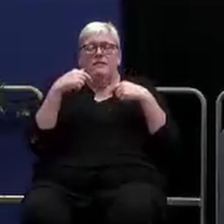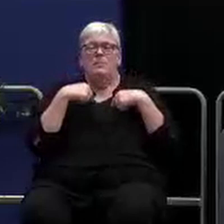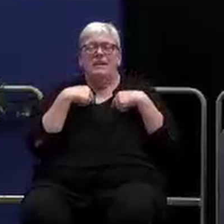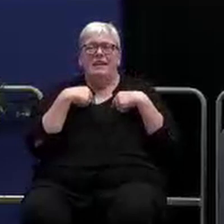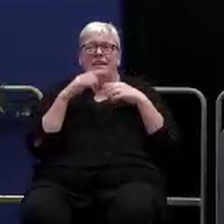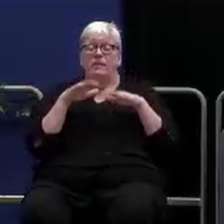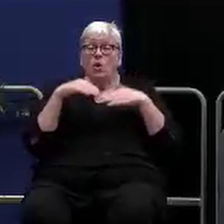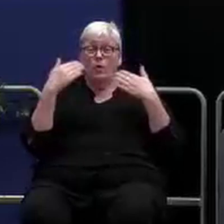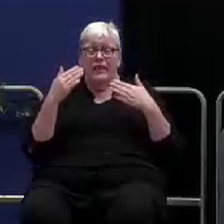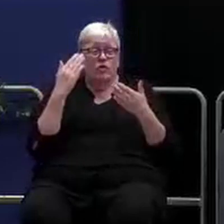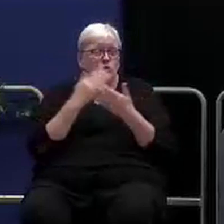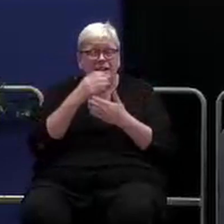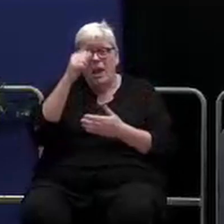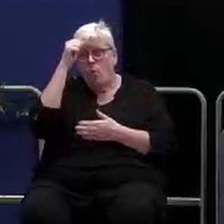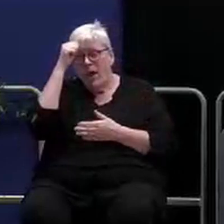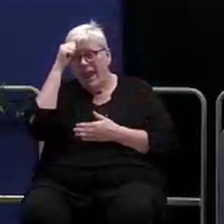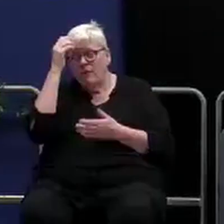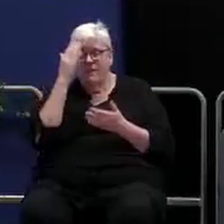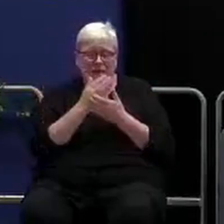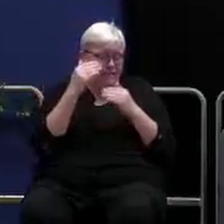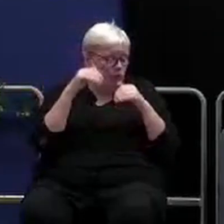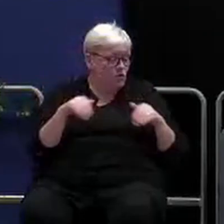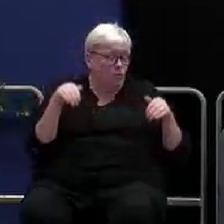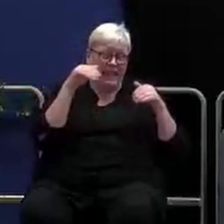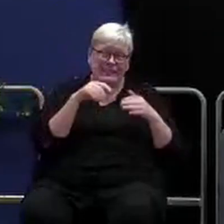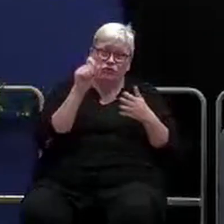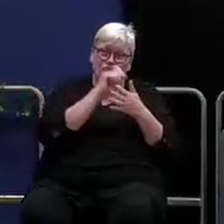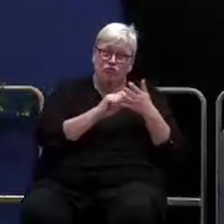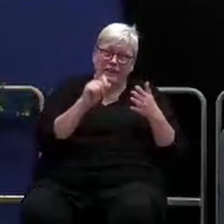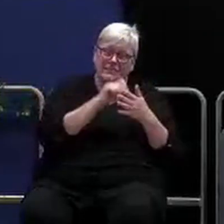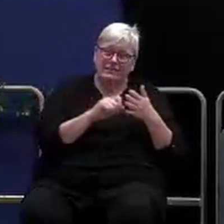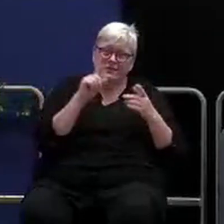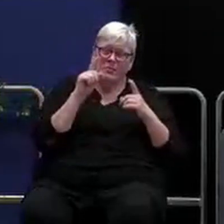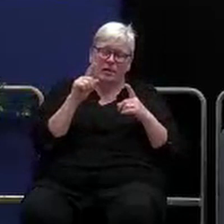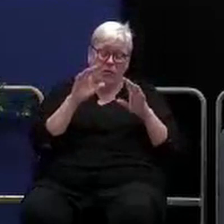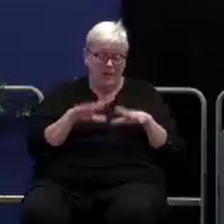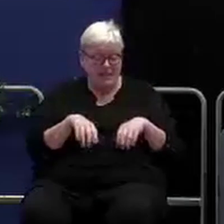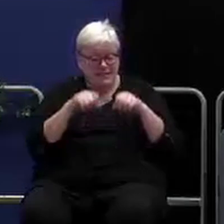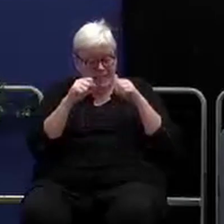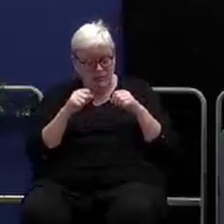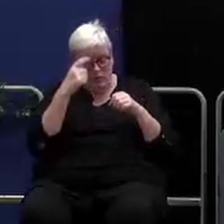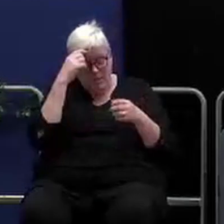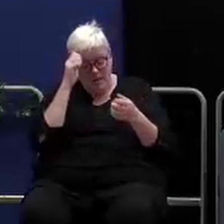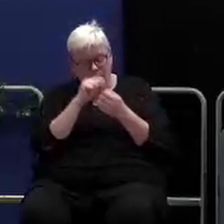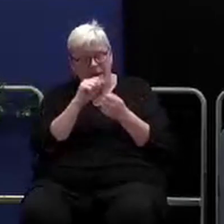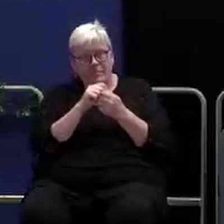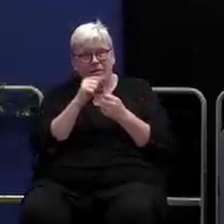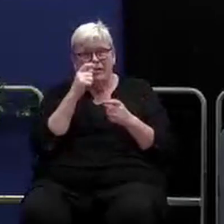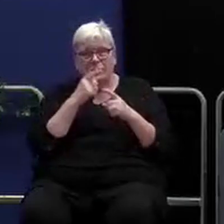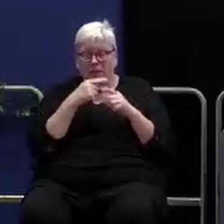without even being conscious of the fact that I was waiting to write it. And so when I sat down to write my memoir, I actually wrote it really